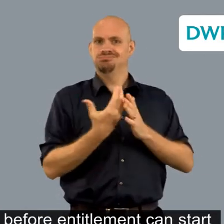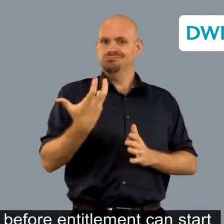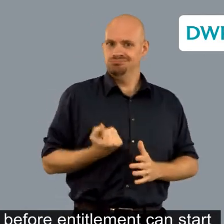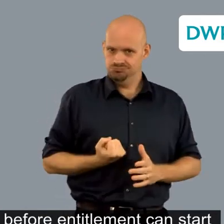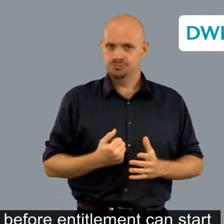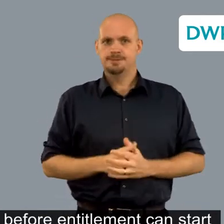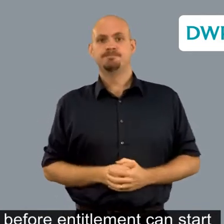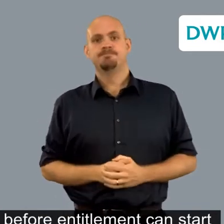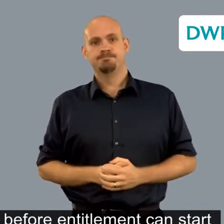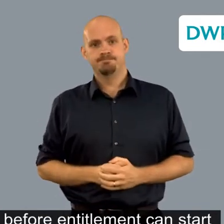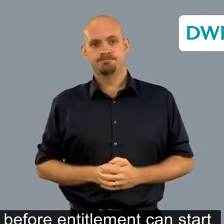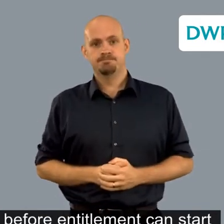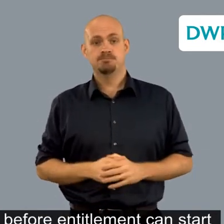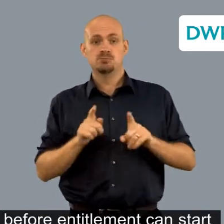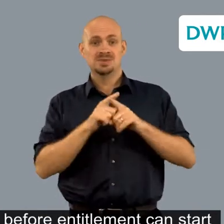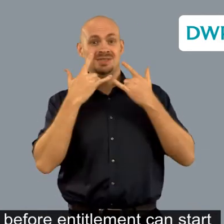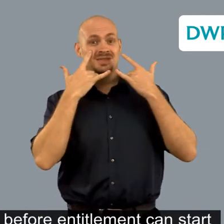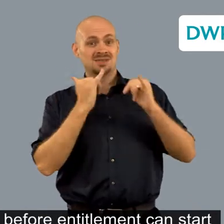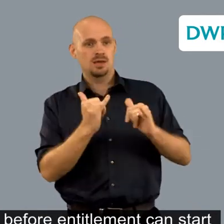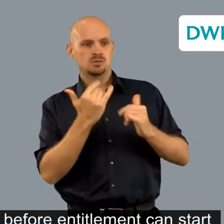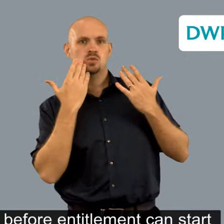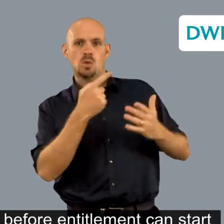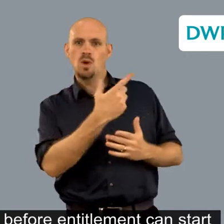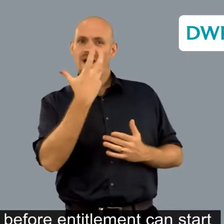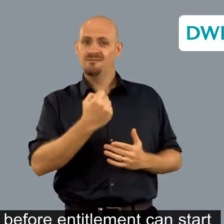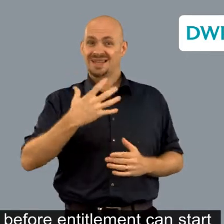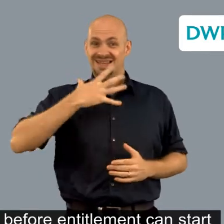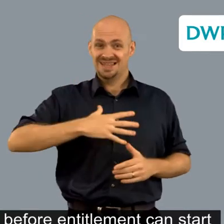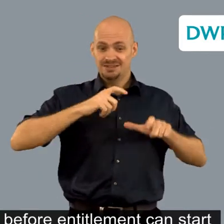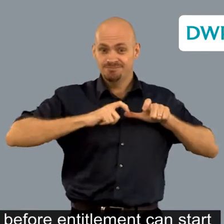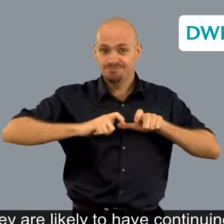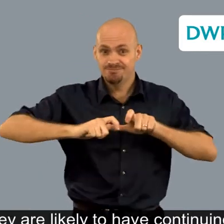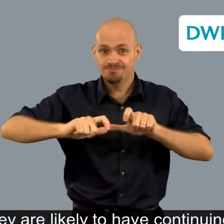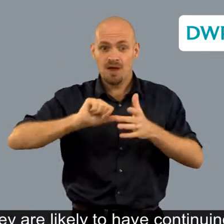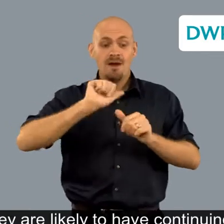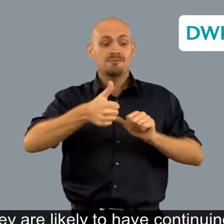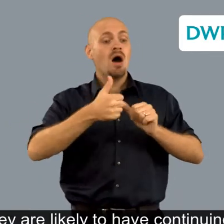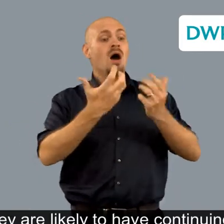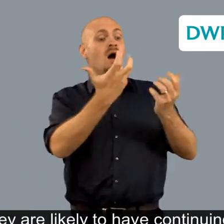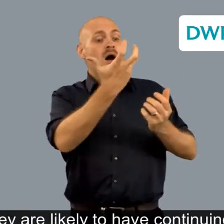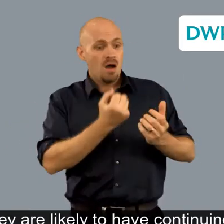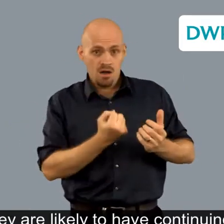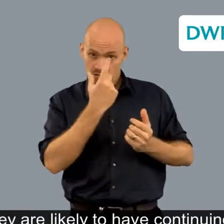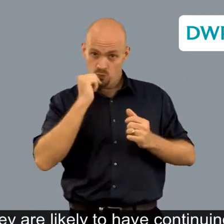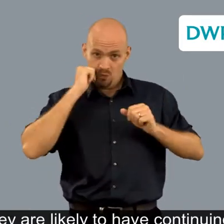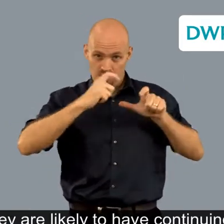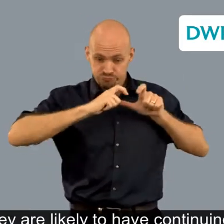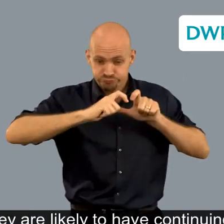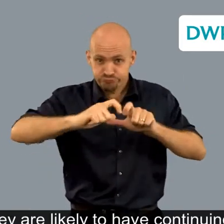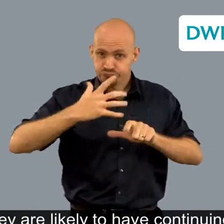before entitlement can start, and the prospective test shows they are likely to have continuing